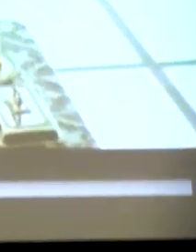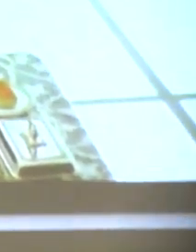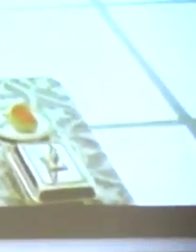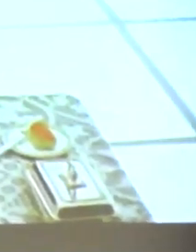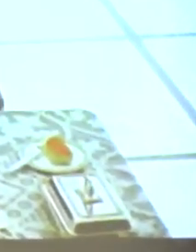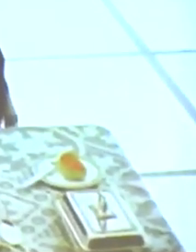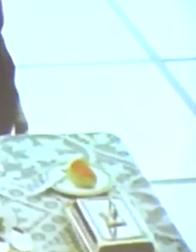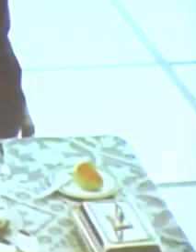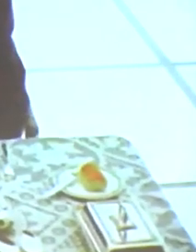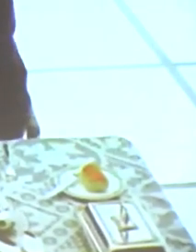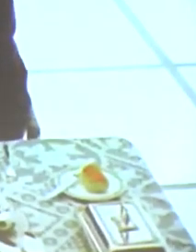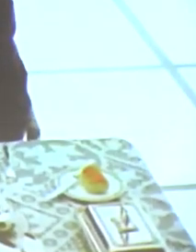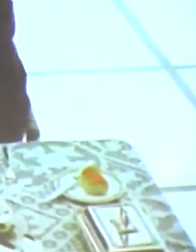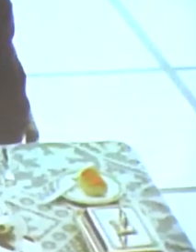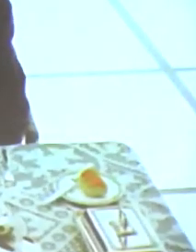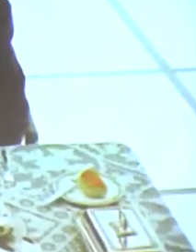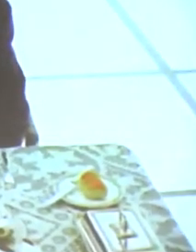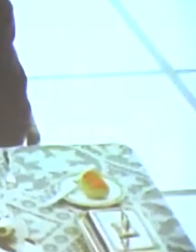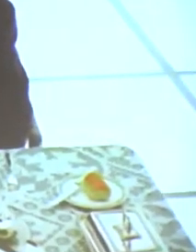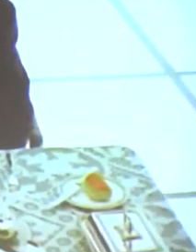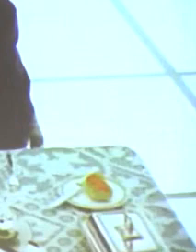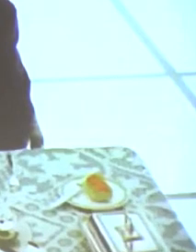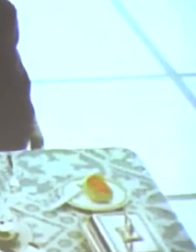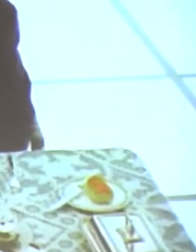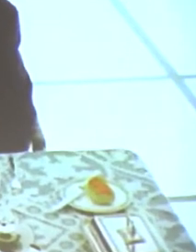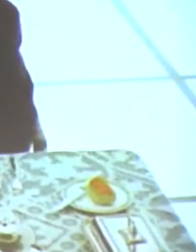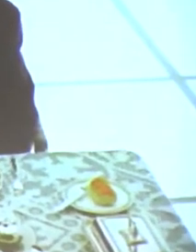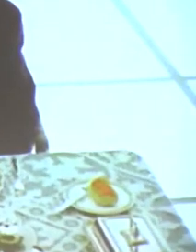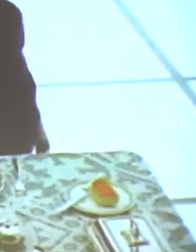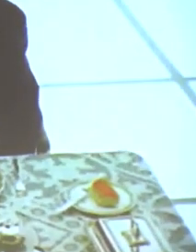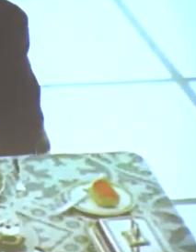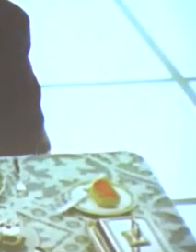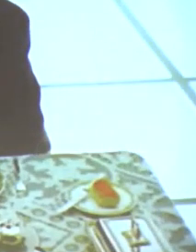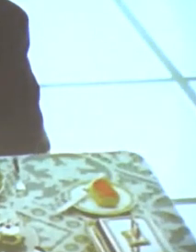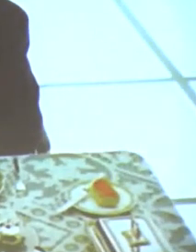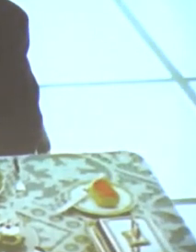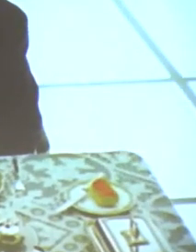point, this is still very baffling.